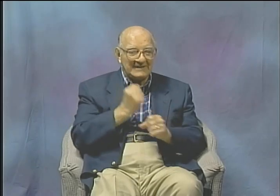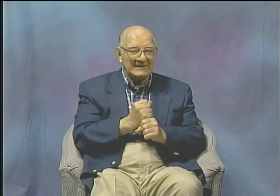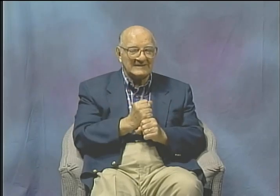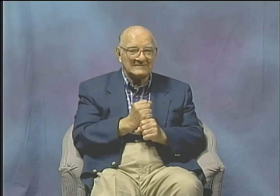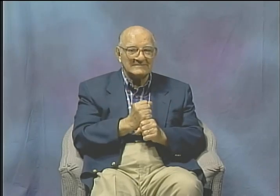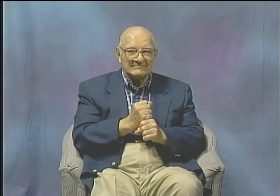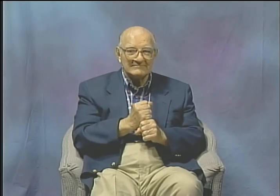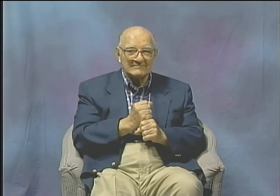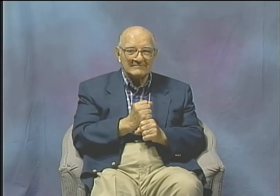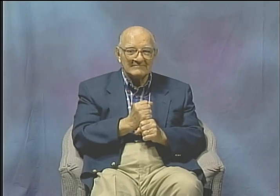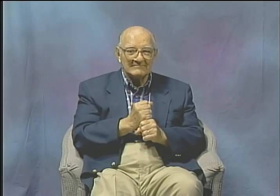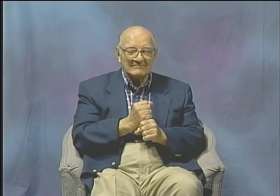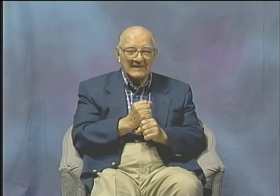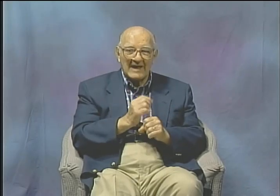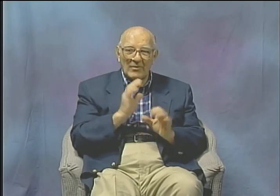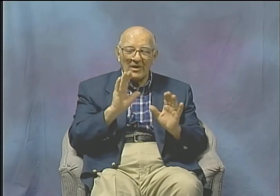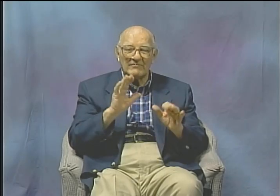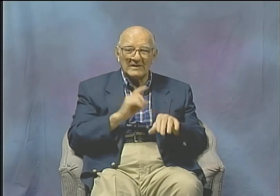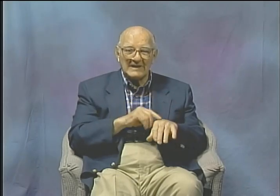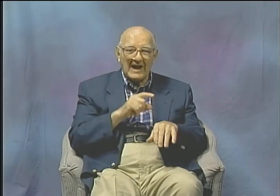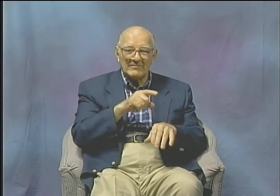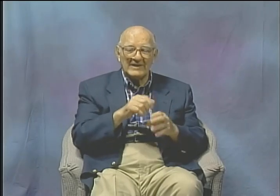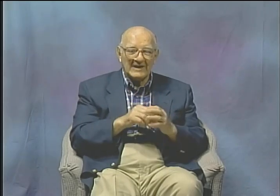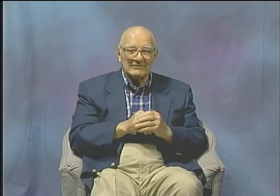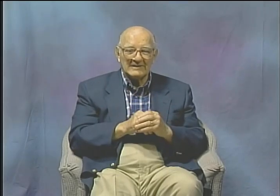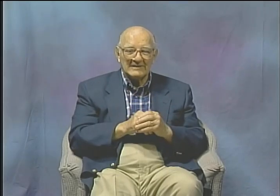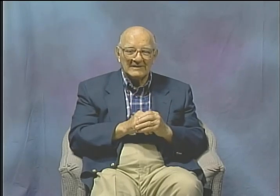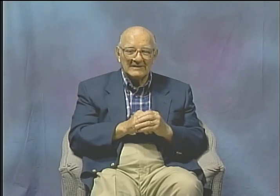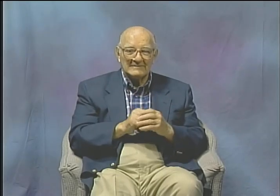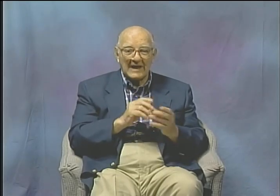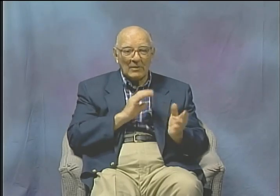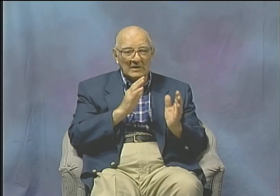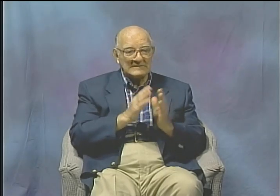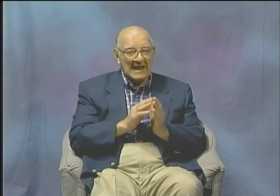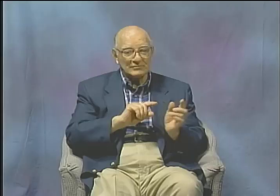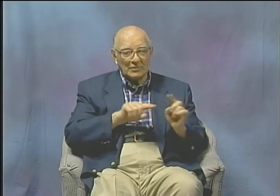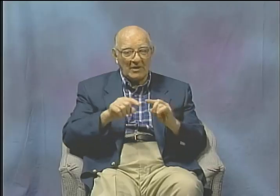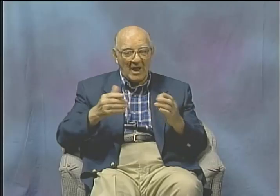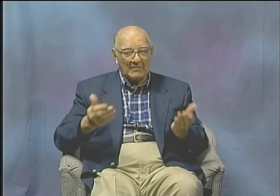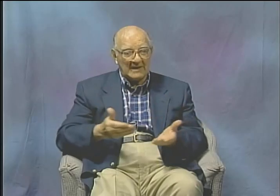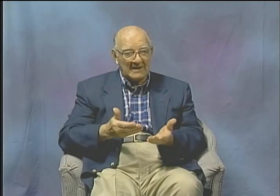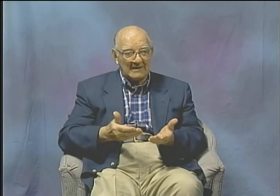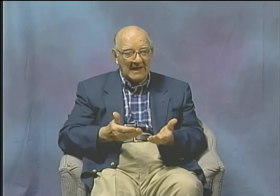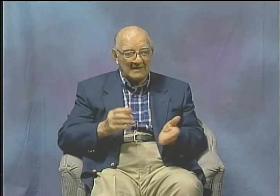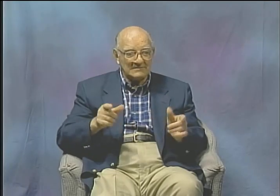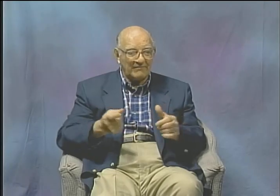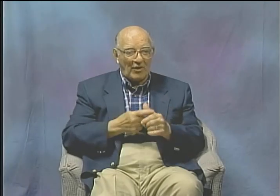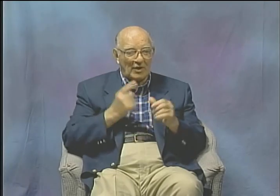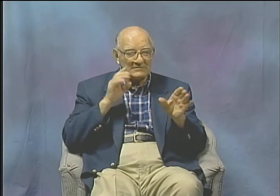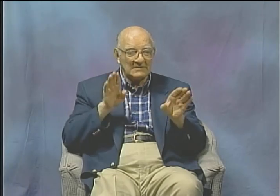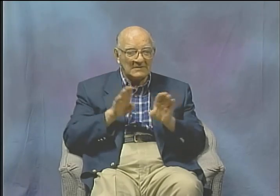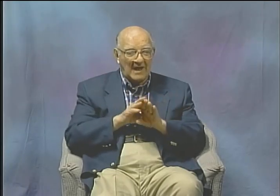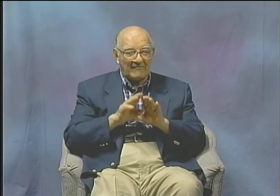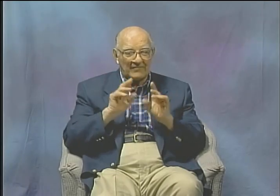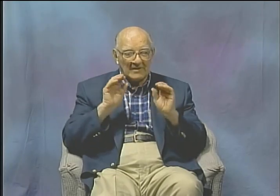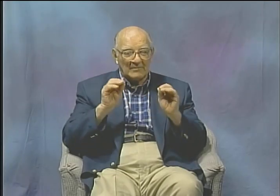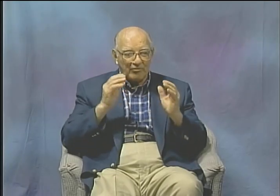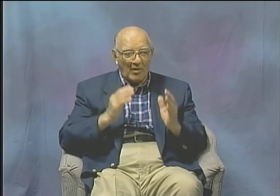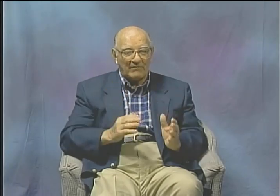years. Wonderful time there. And was asked to come here as the first deaf